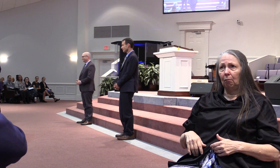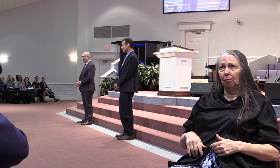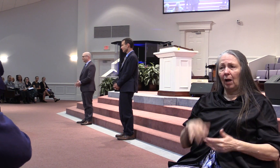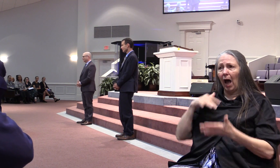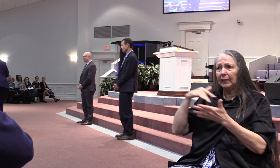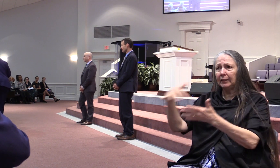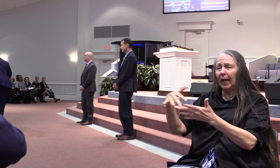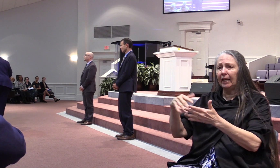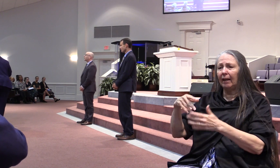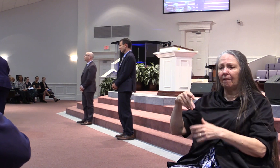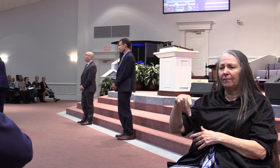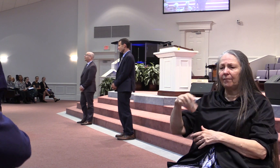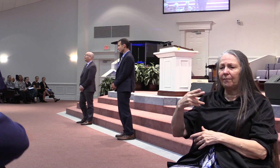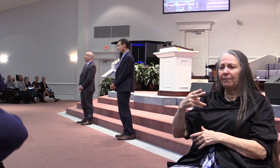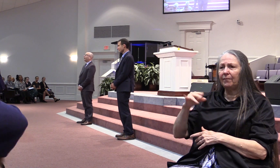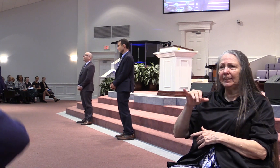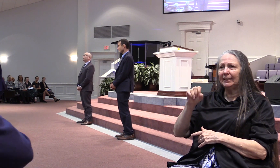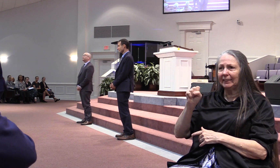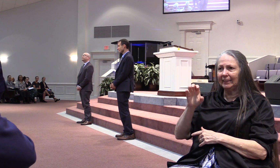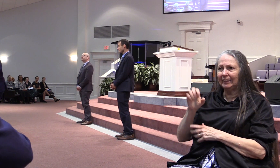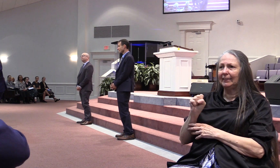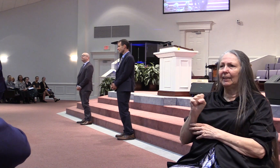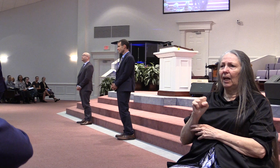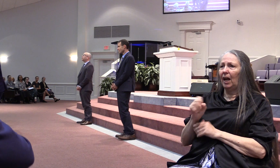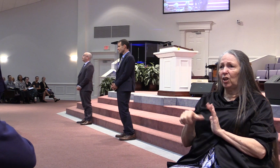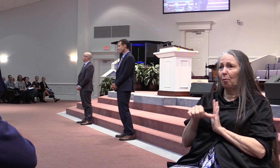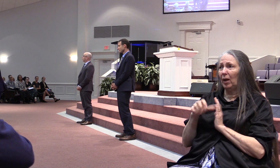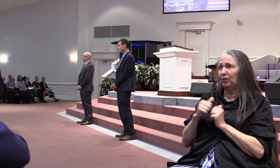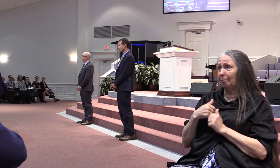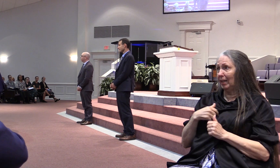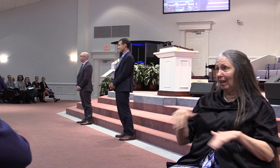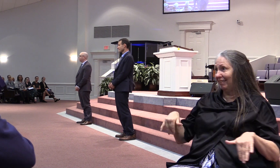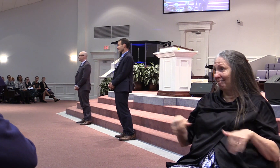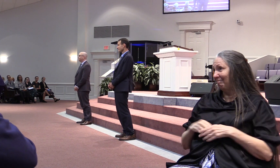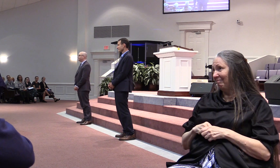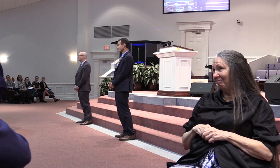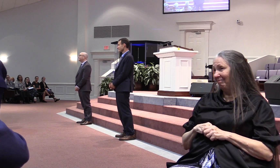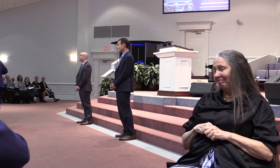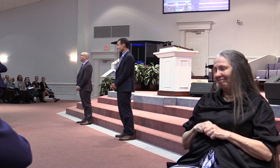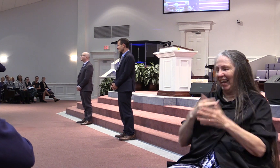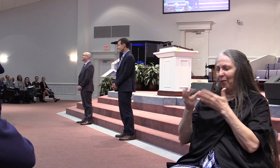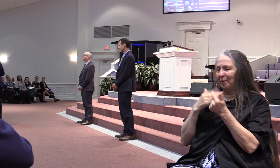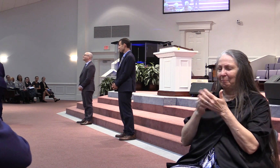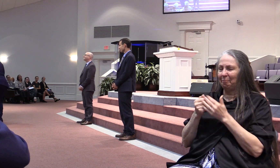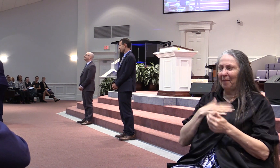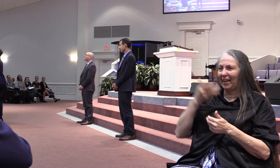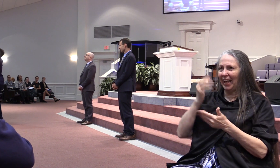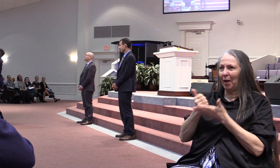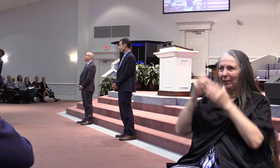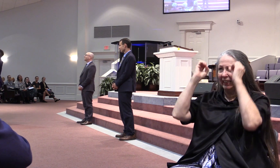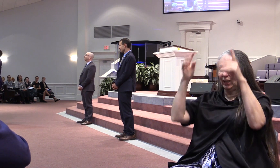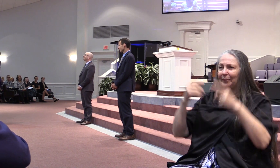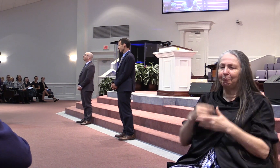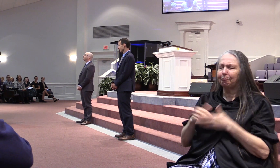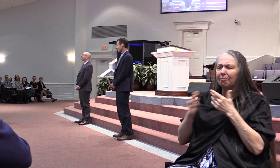studied Newtonian physics. Kinematics, they call it. Are you impressed yet? The best I got, sorry. But I know that if